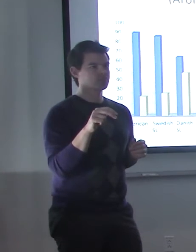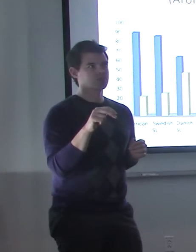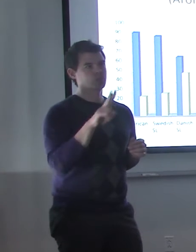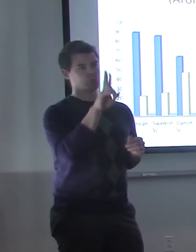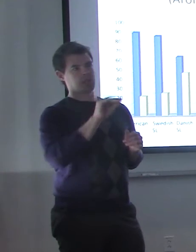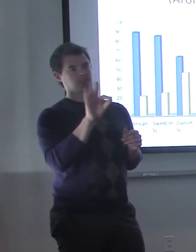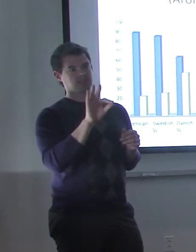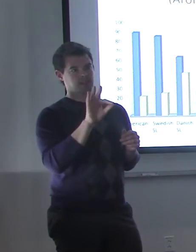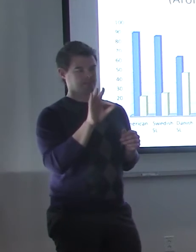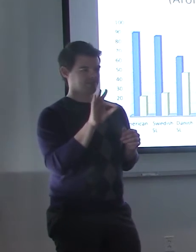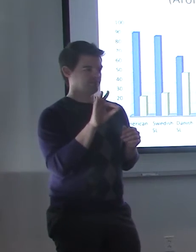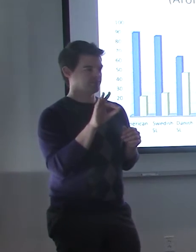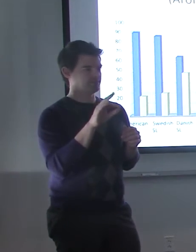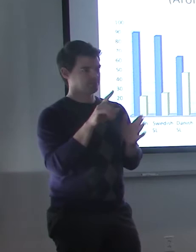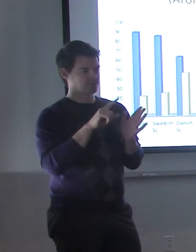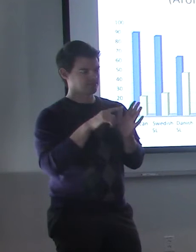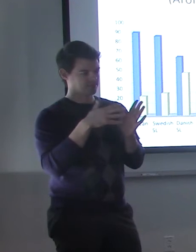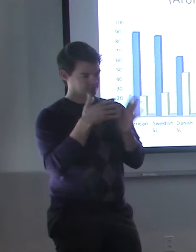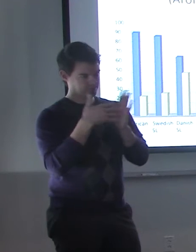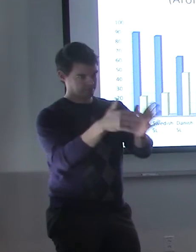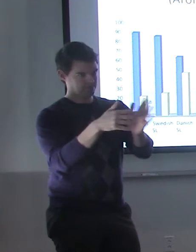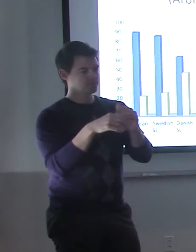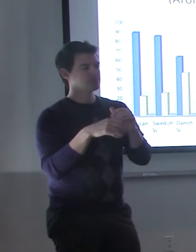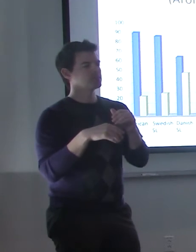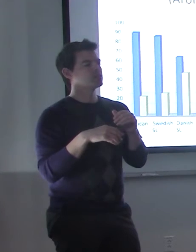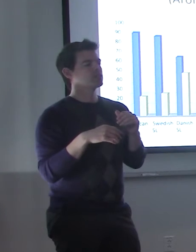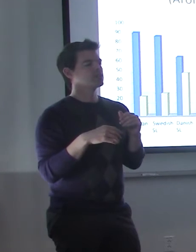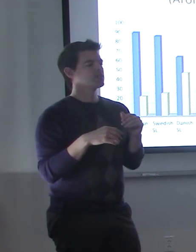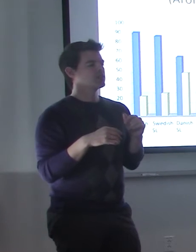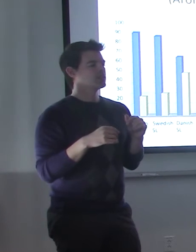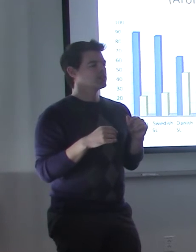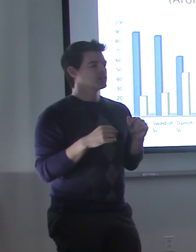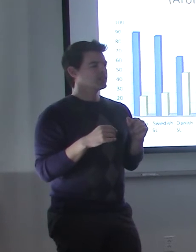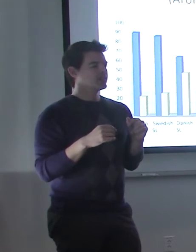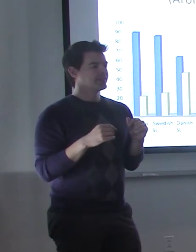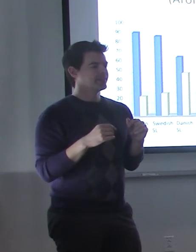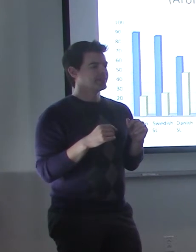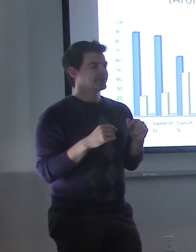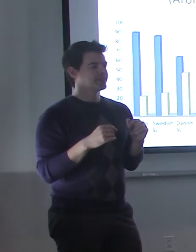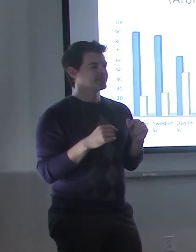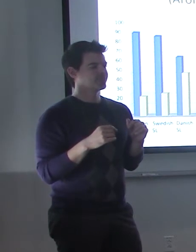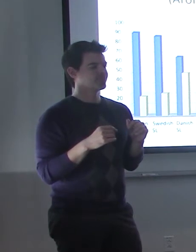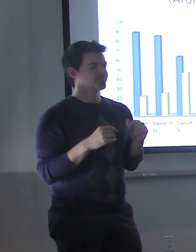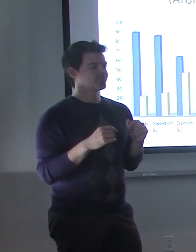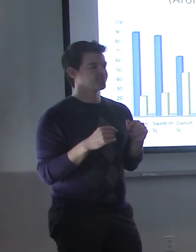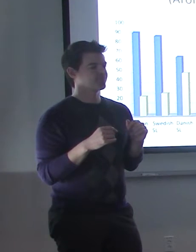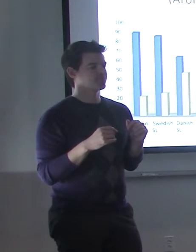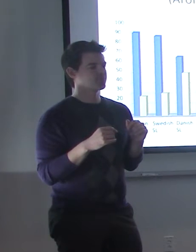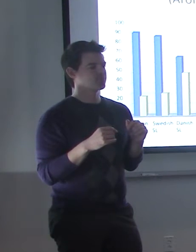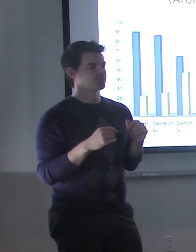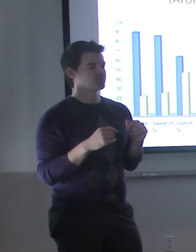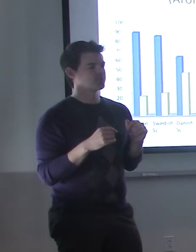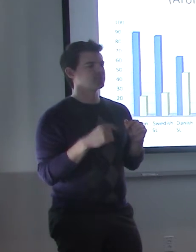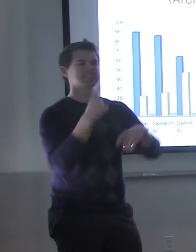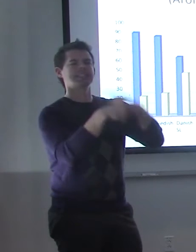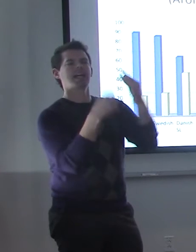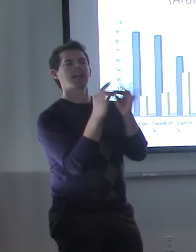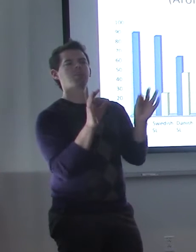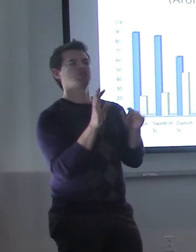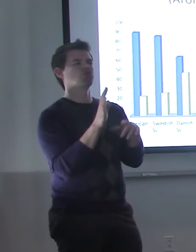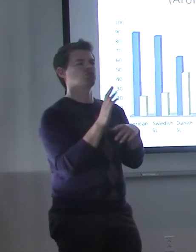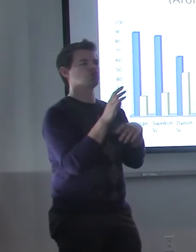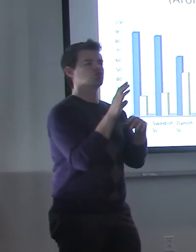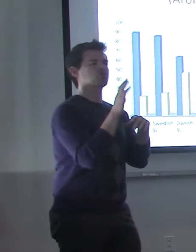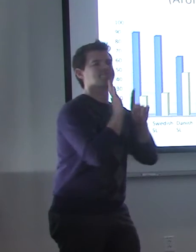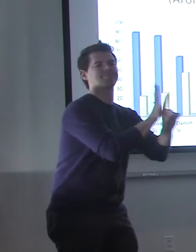2009 recent study of the handshake preferences that sign languages might have